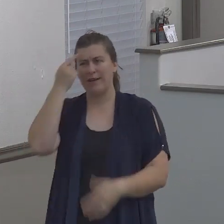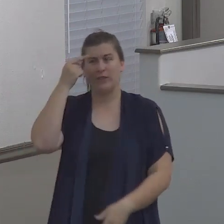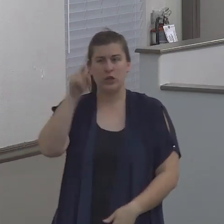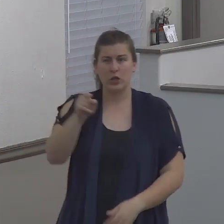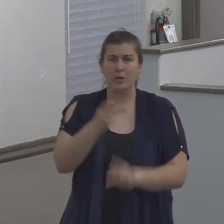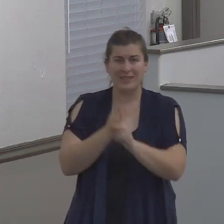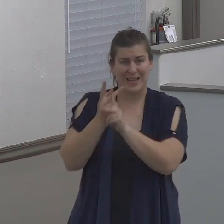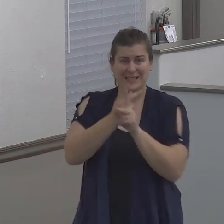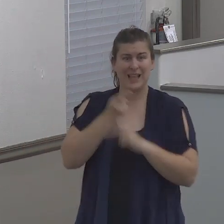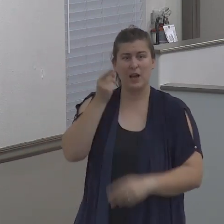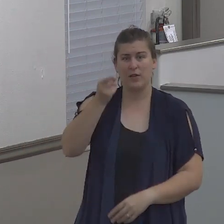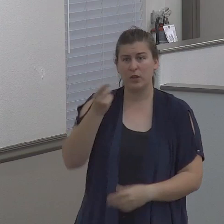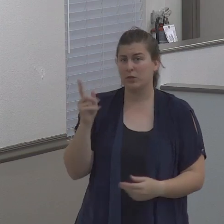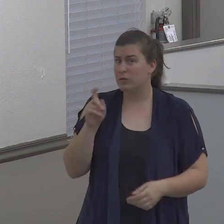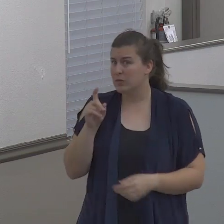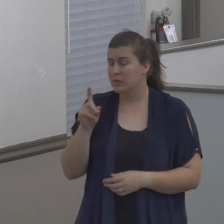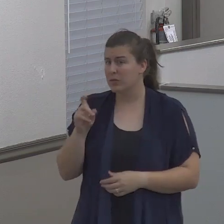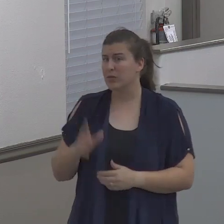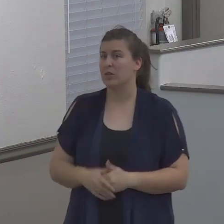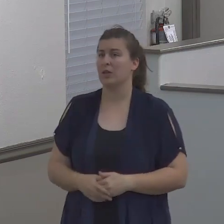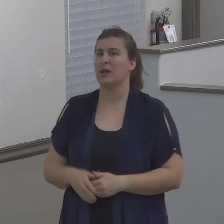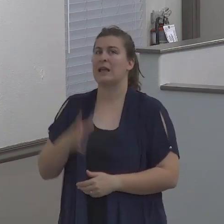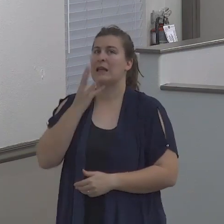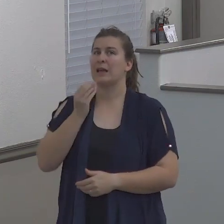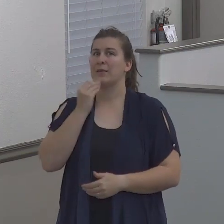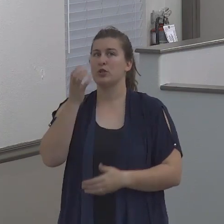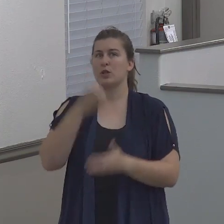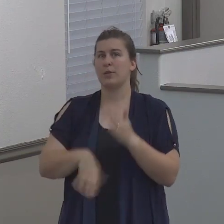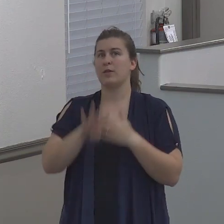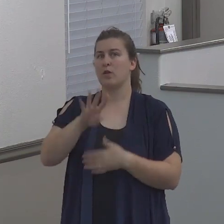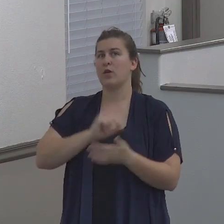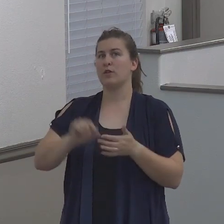God absolutely cares for you?